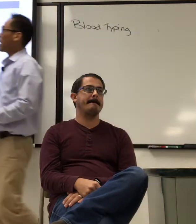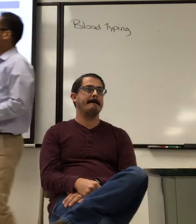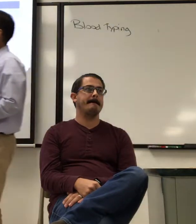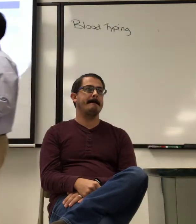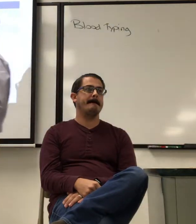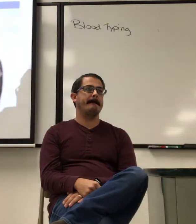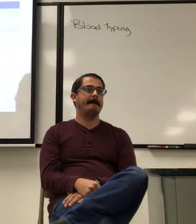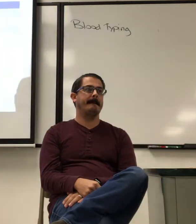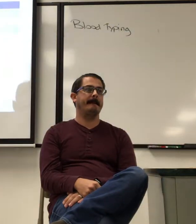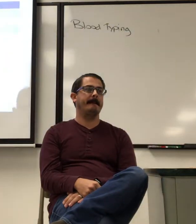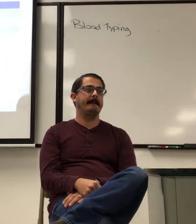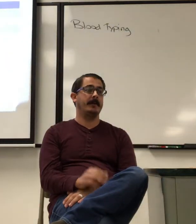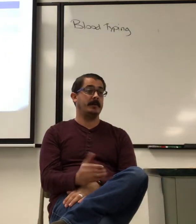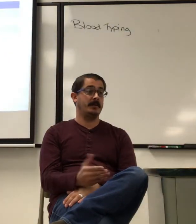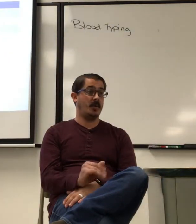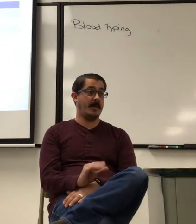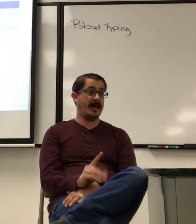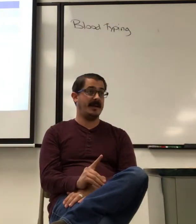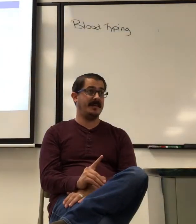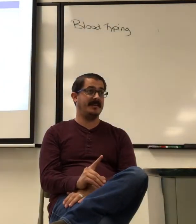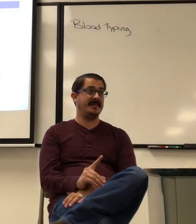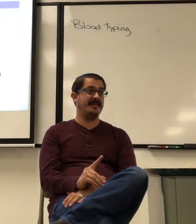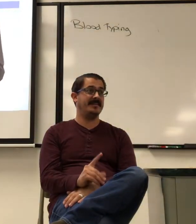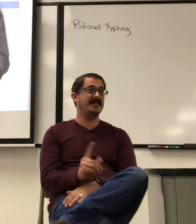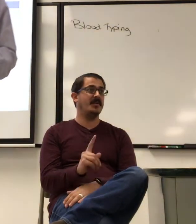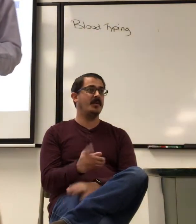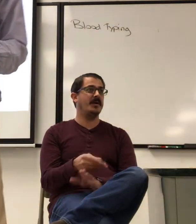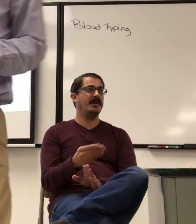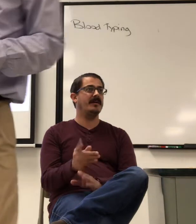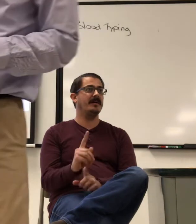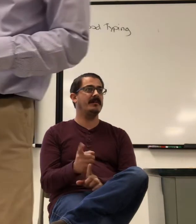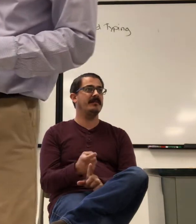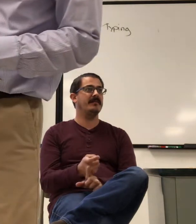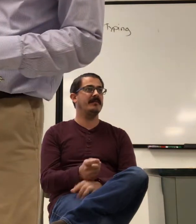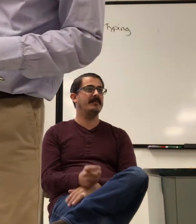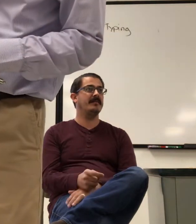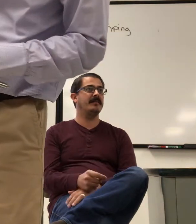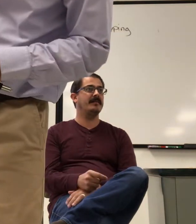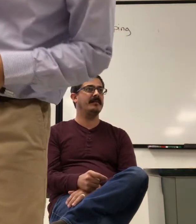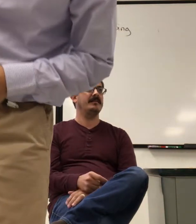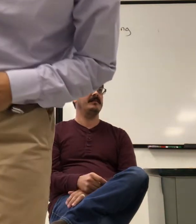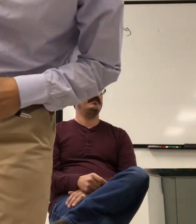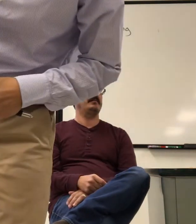you can have what's called a transfusion reaction or a cross reaction.